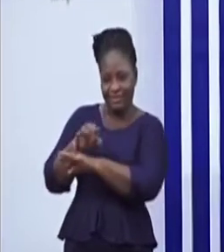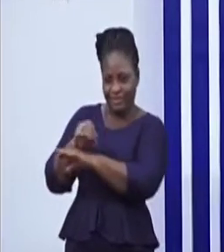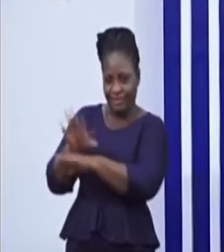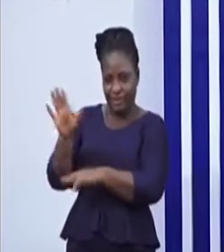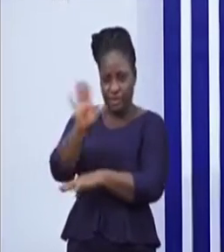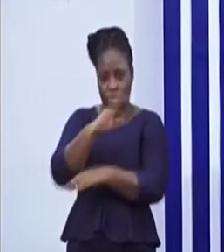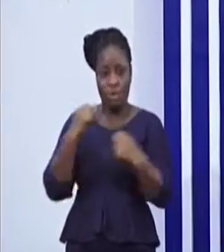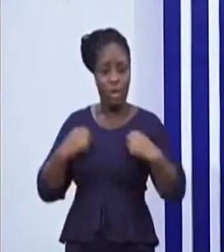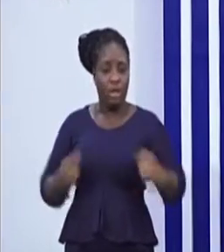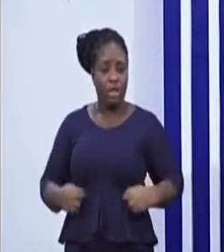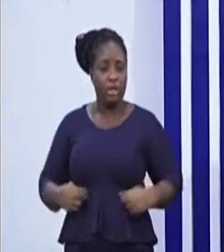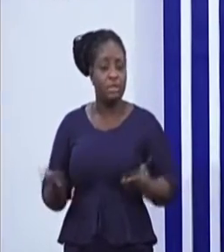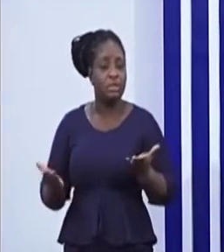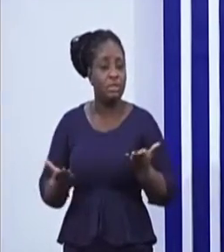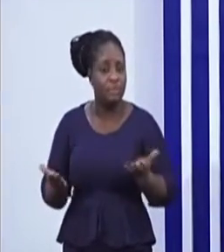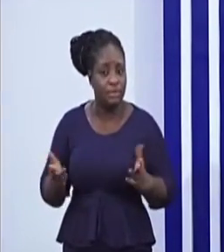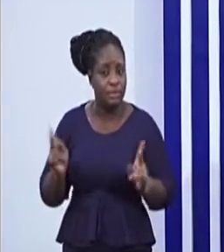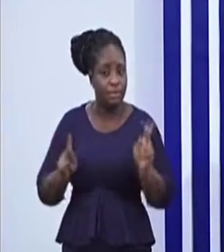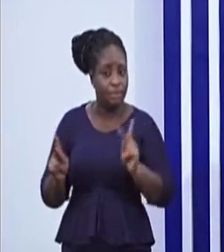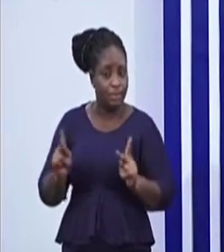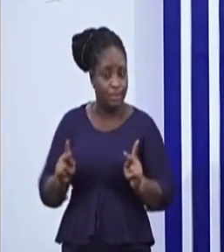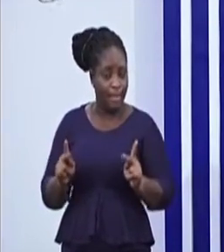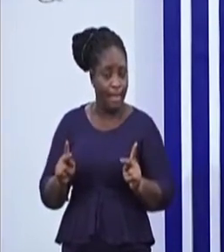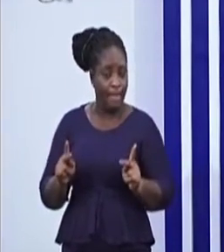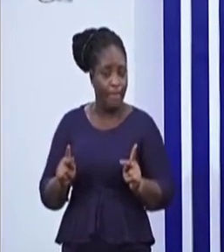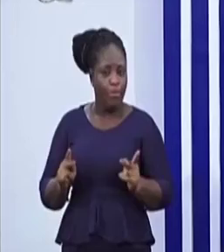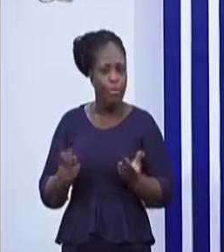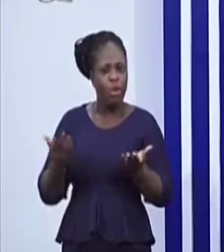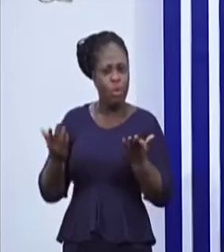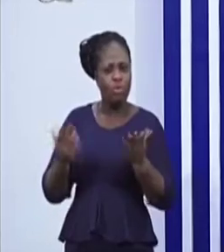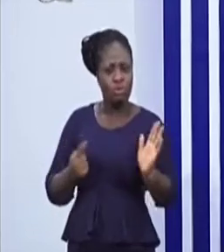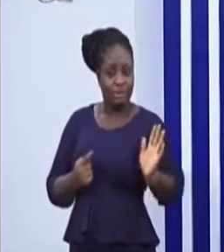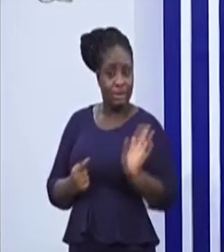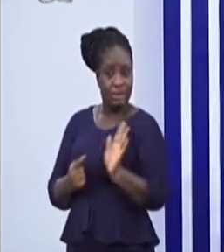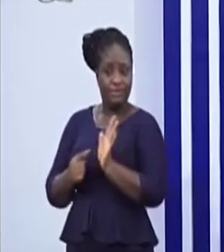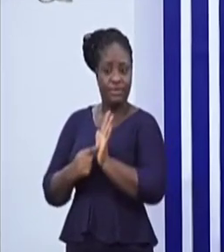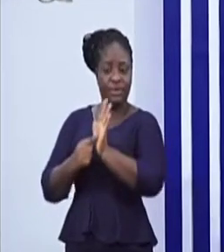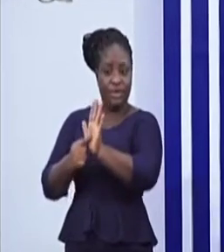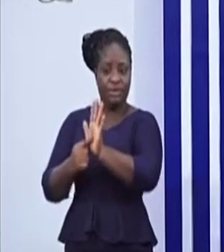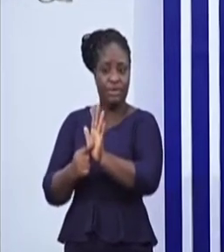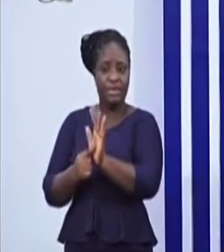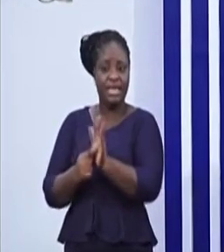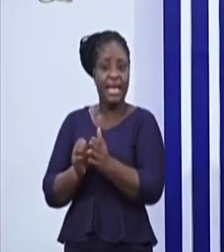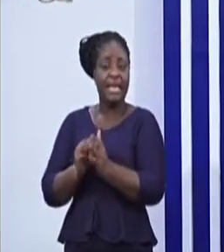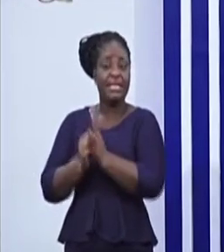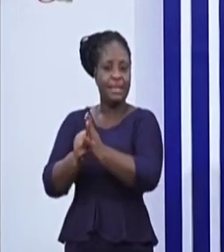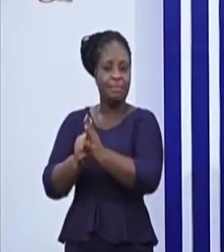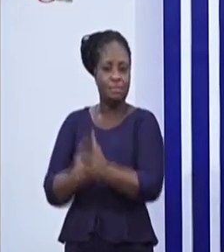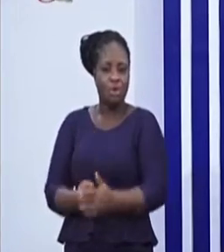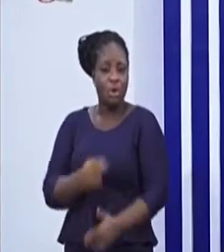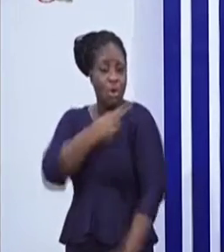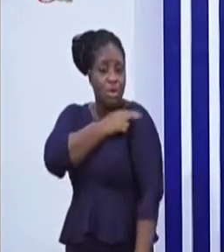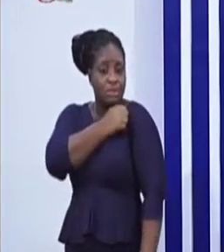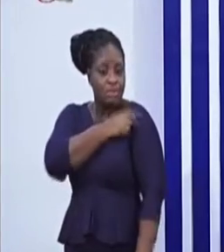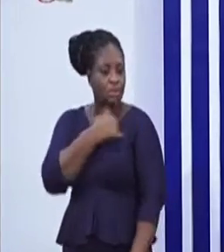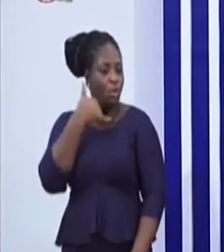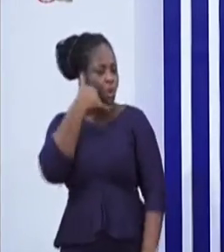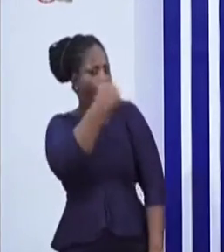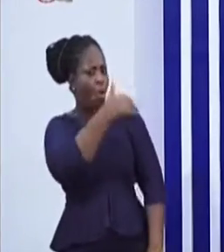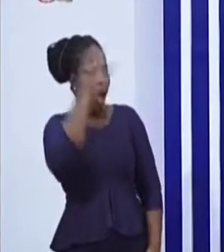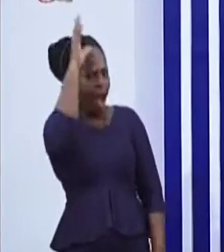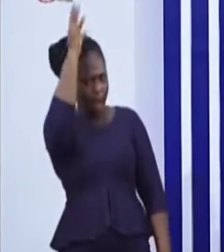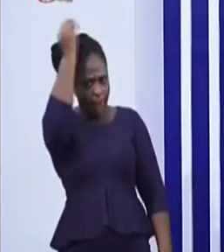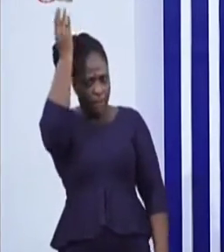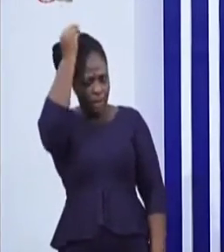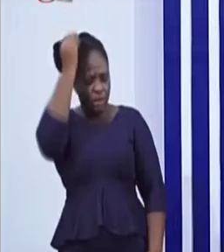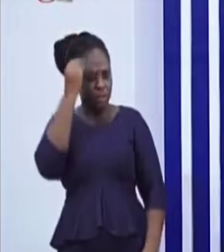health facilities. I'll give you an incident had happened, which was very unfortunate. A hospital called the paramedics to come for